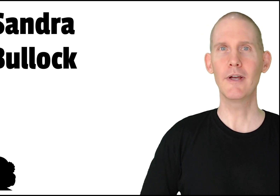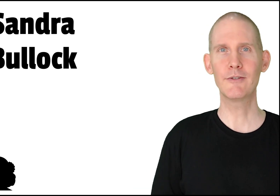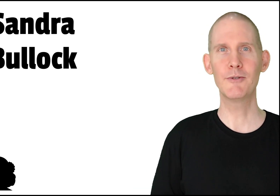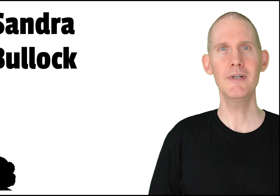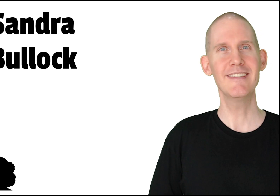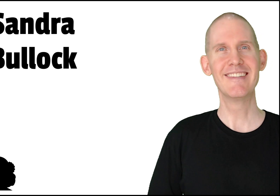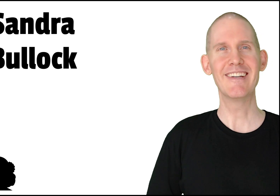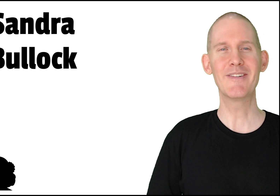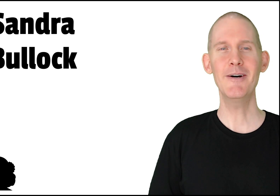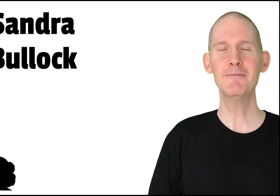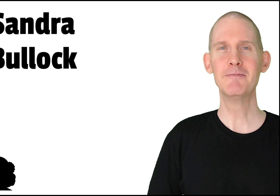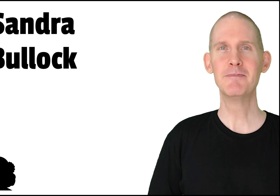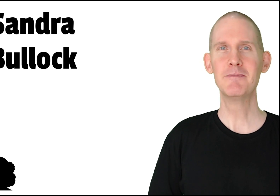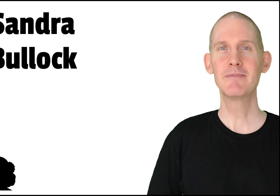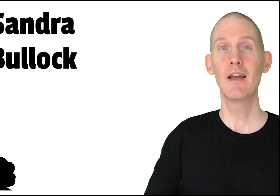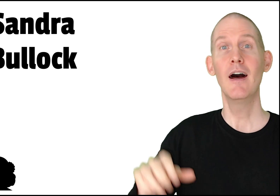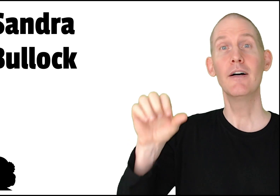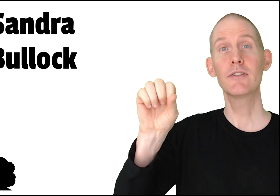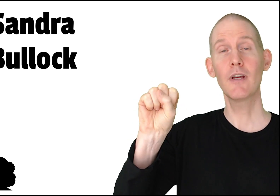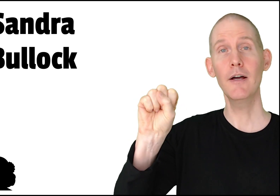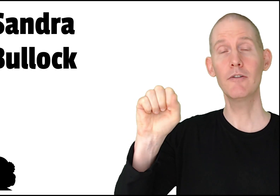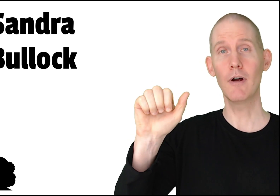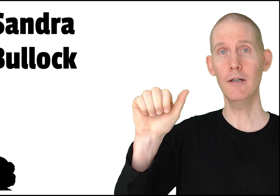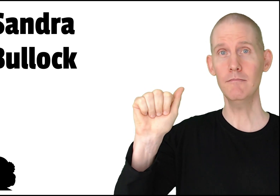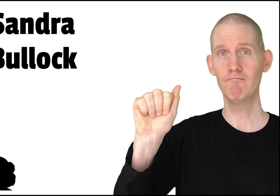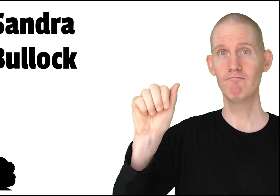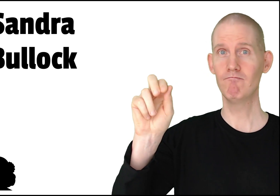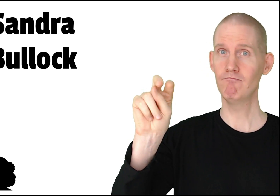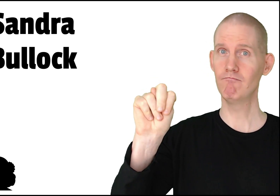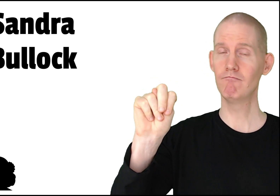do it. Here we go. Sandra,